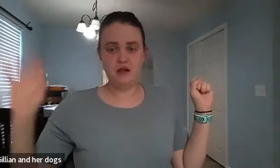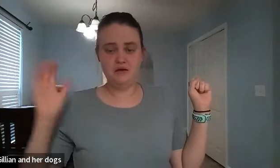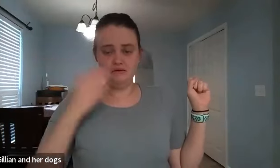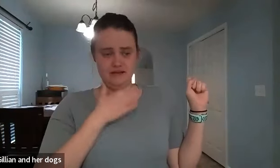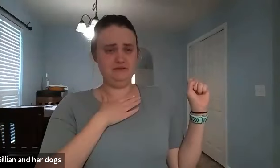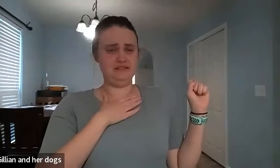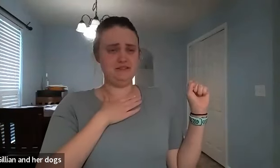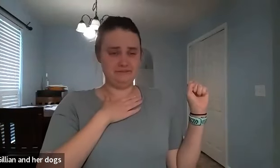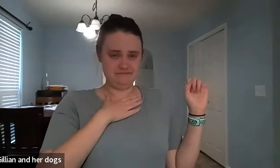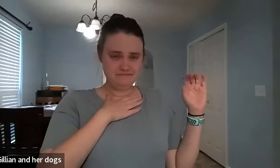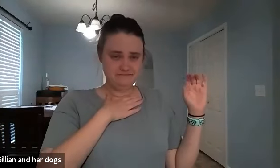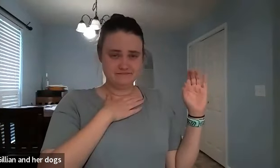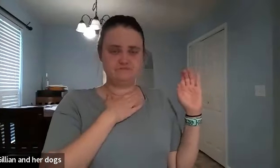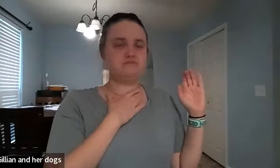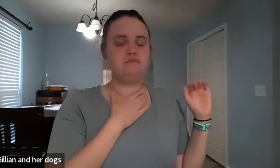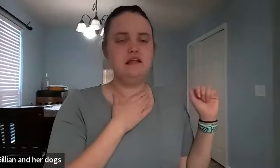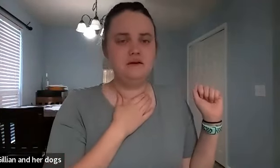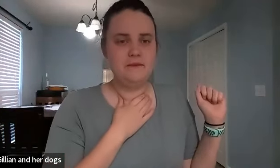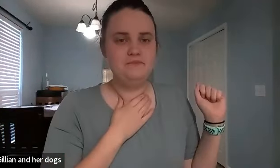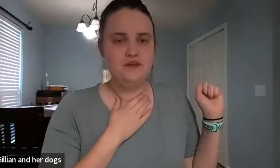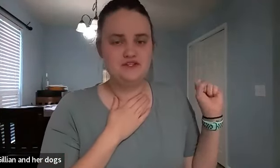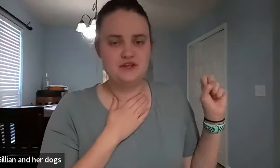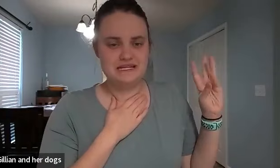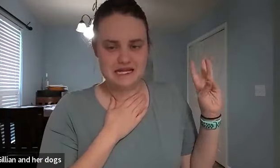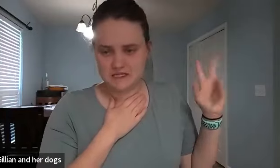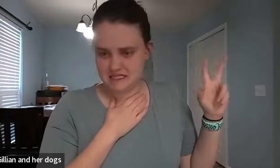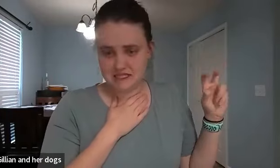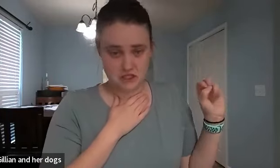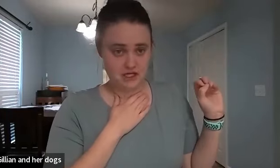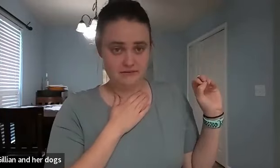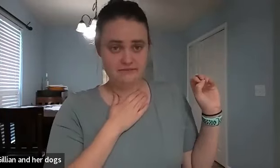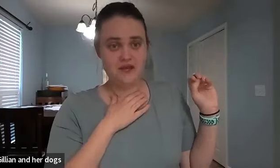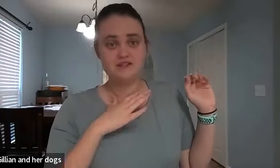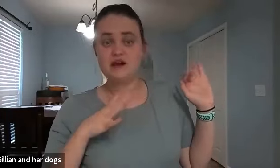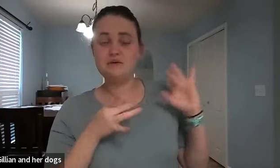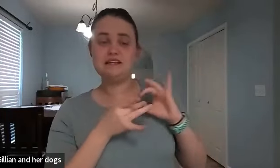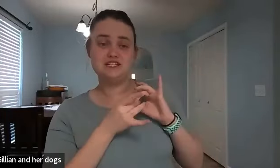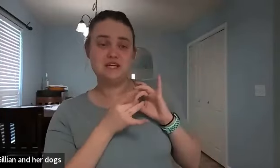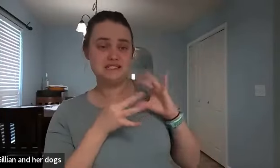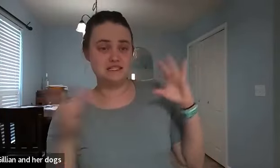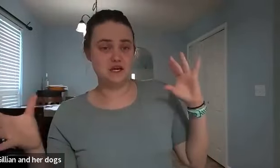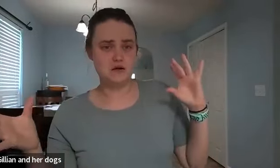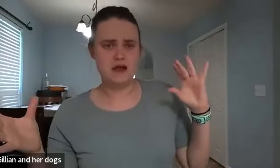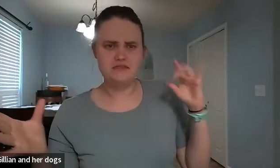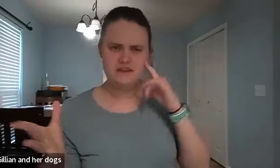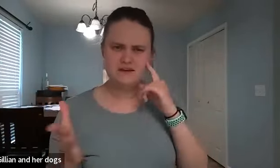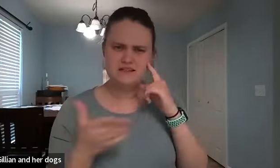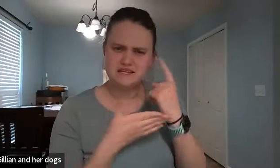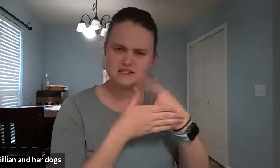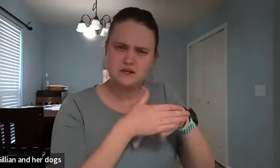All righty. Oh, excuse me. Okay, so it is now 6:30. So I will let you guys go. I think is next week